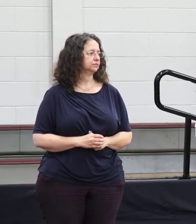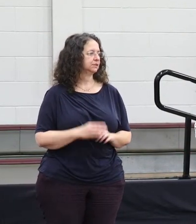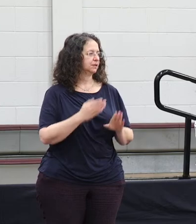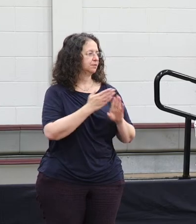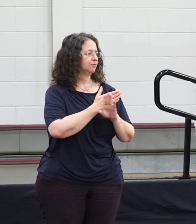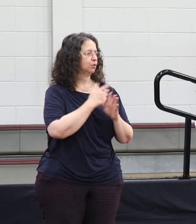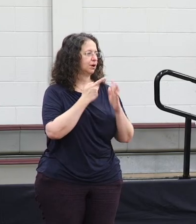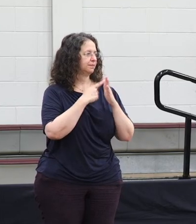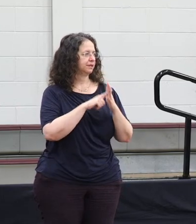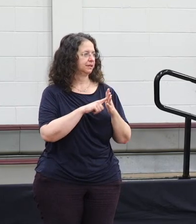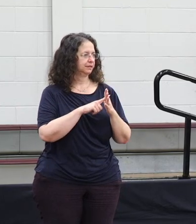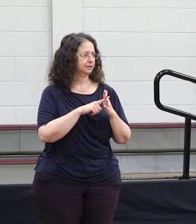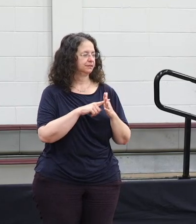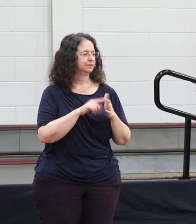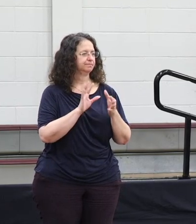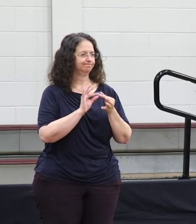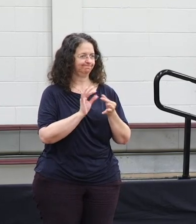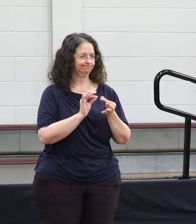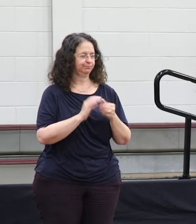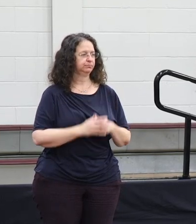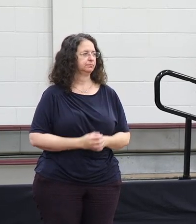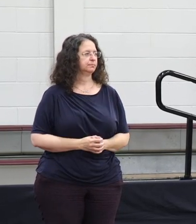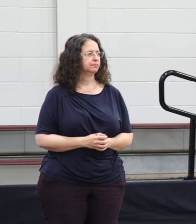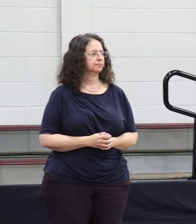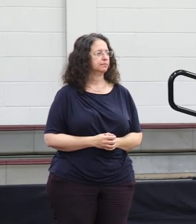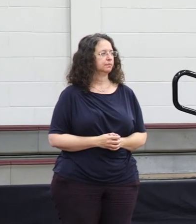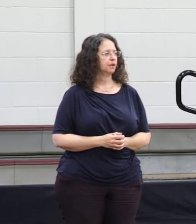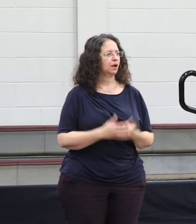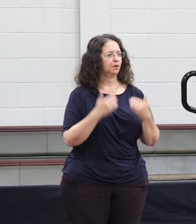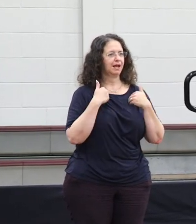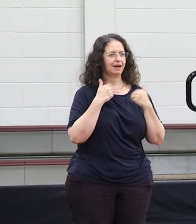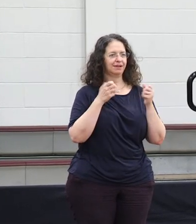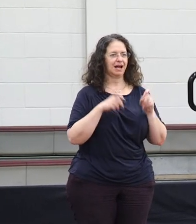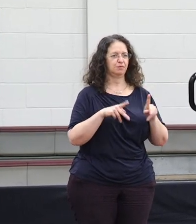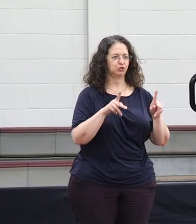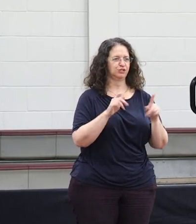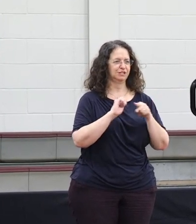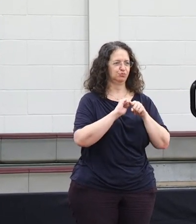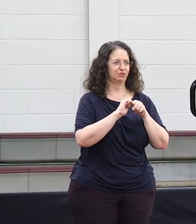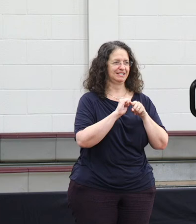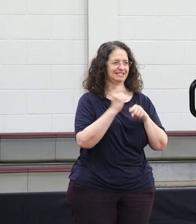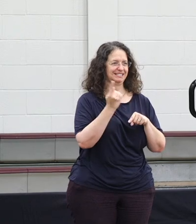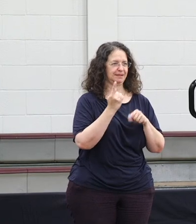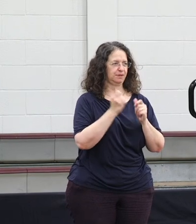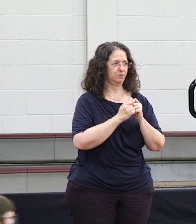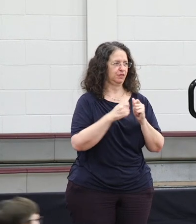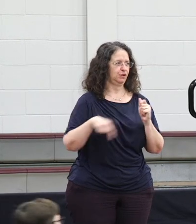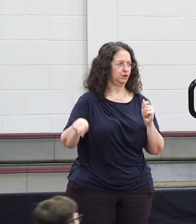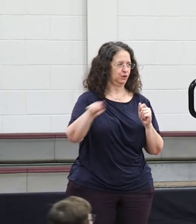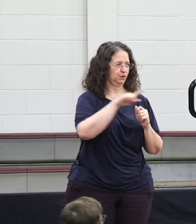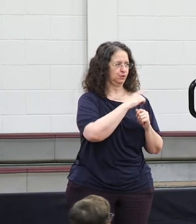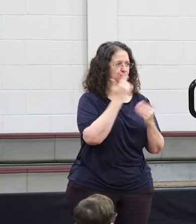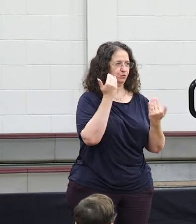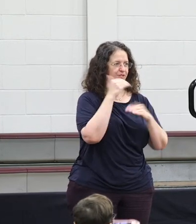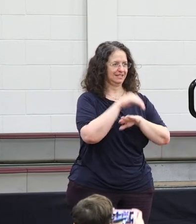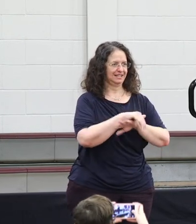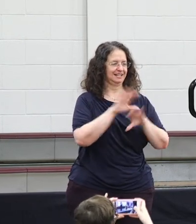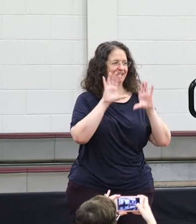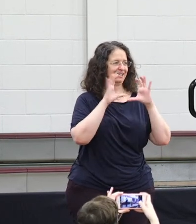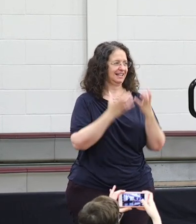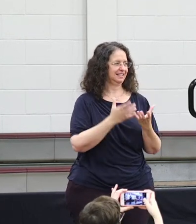Before I begin my remarks, I want to have an opportunity to practice something with you. Tonight we are going to say the class